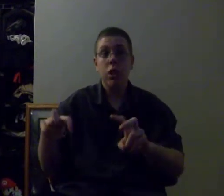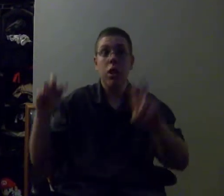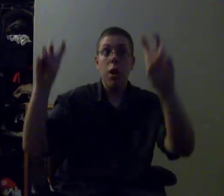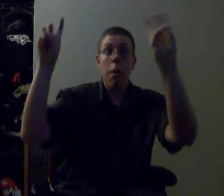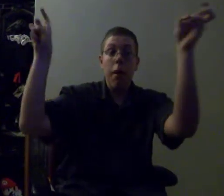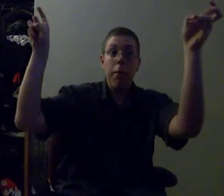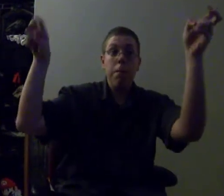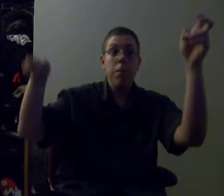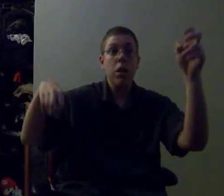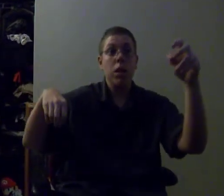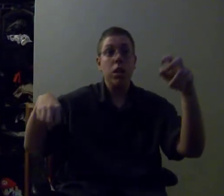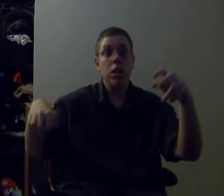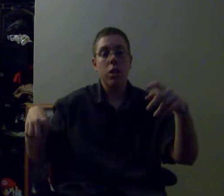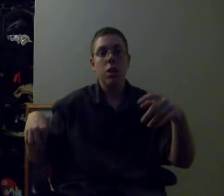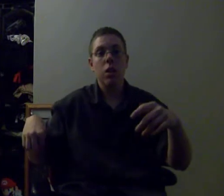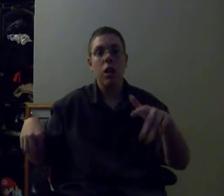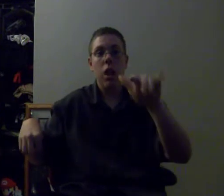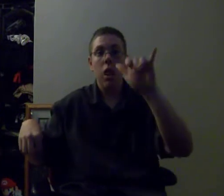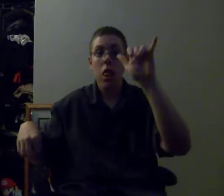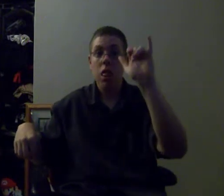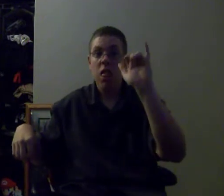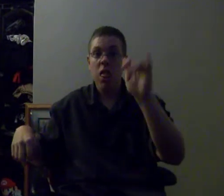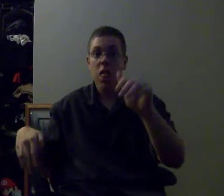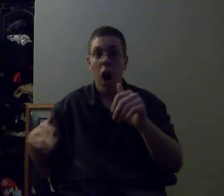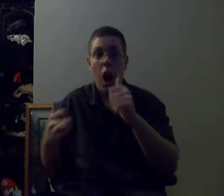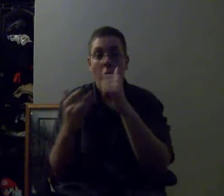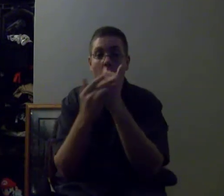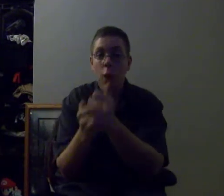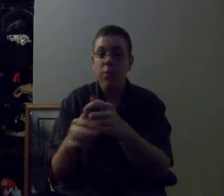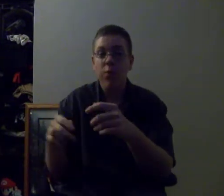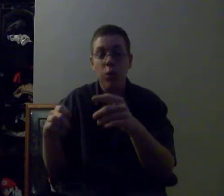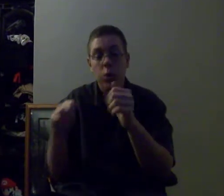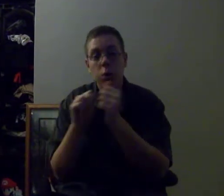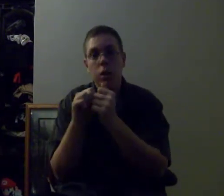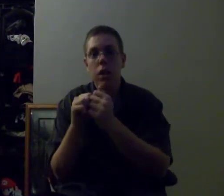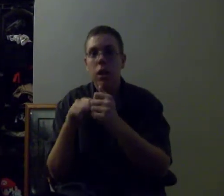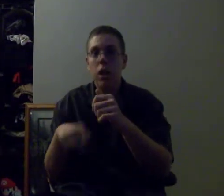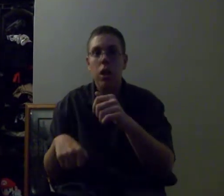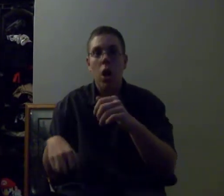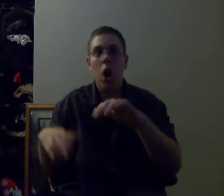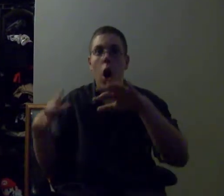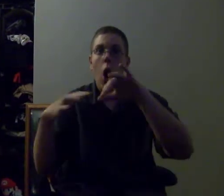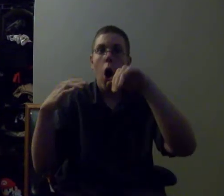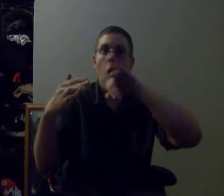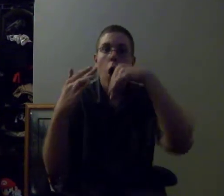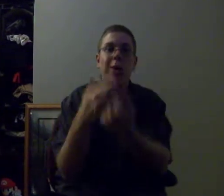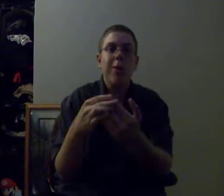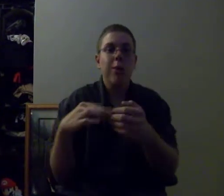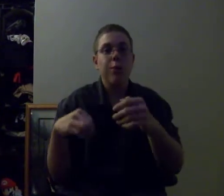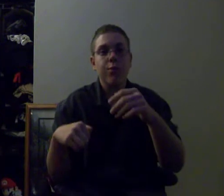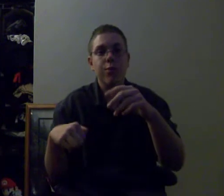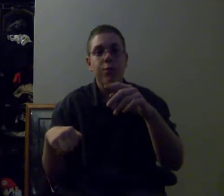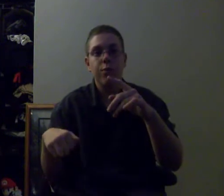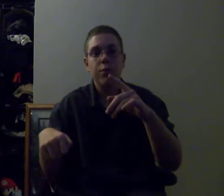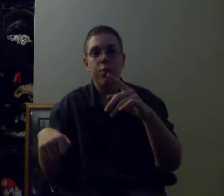on a skills level, you really get some kind of interesting projects. And so that's one thing I like to do with this reading class that